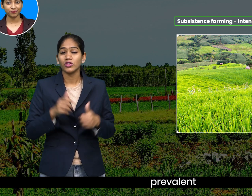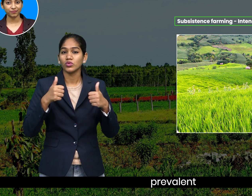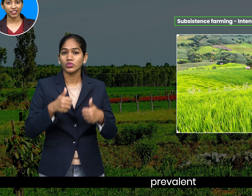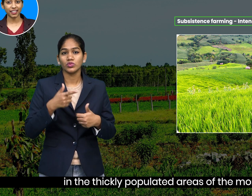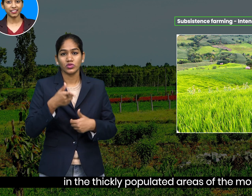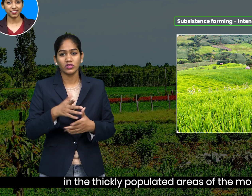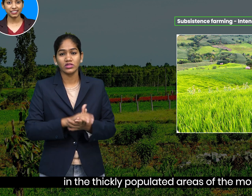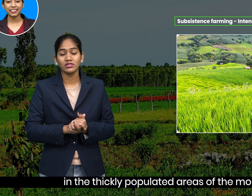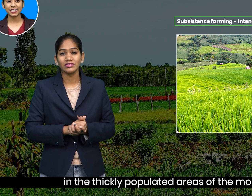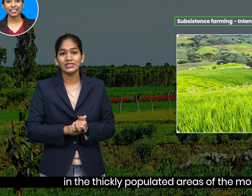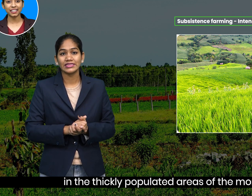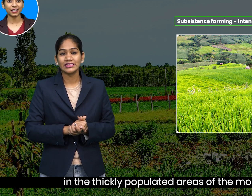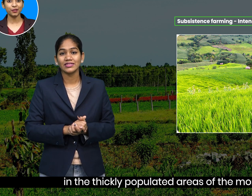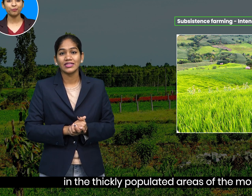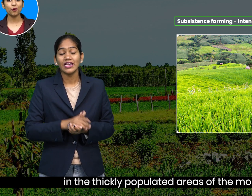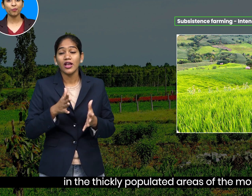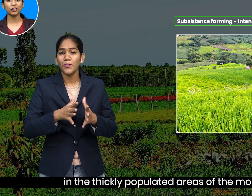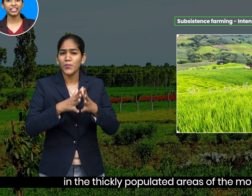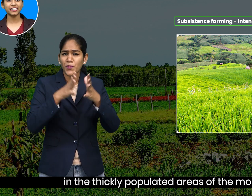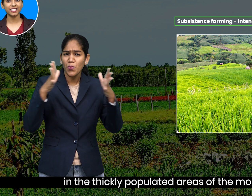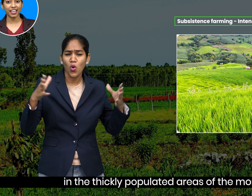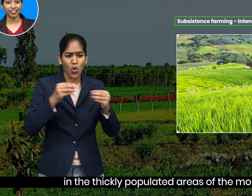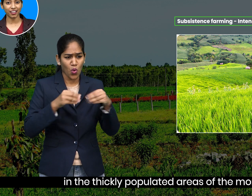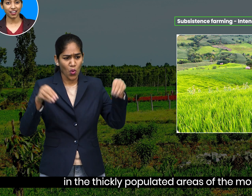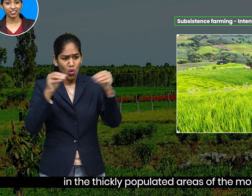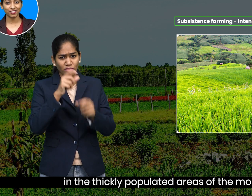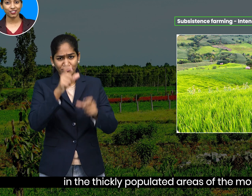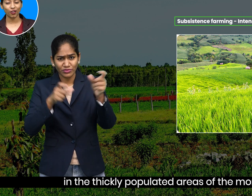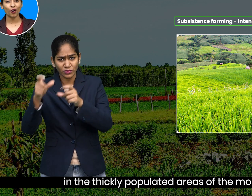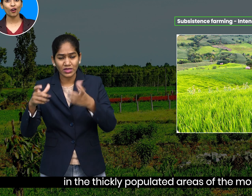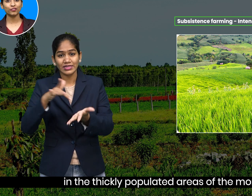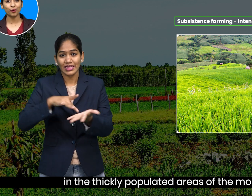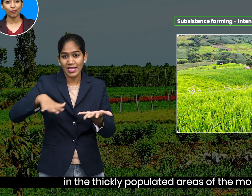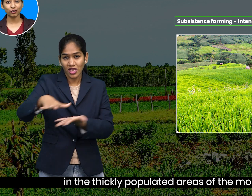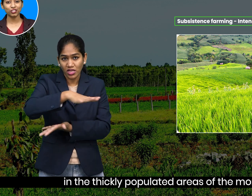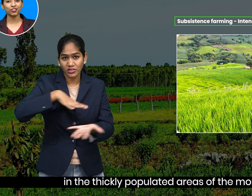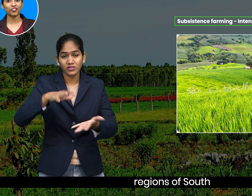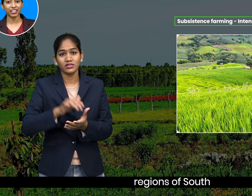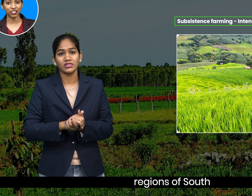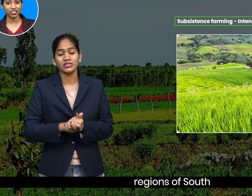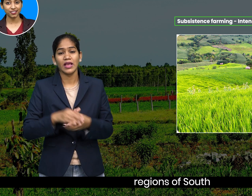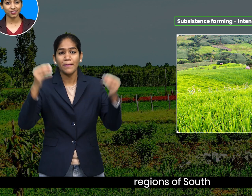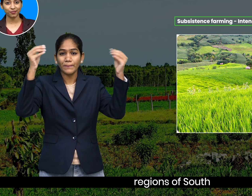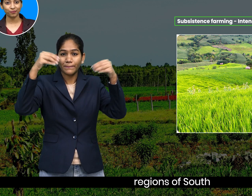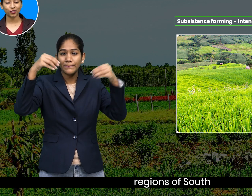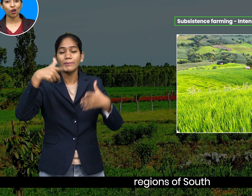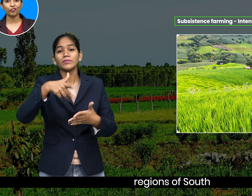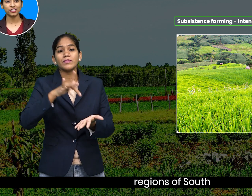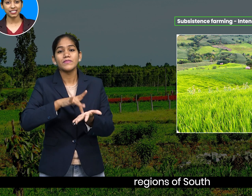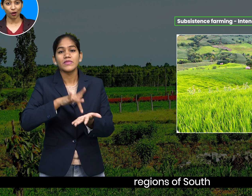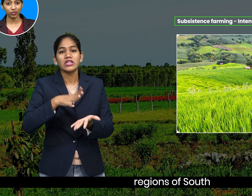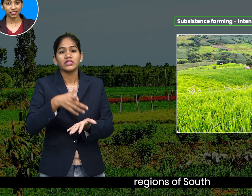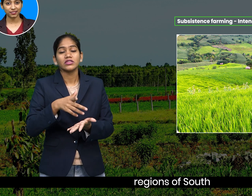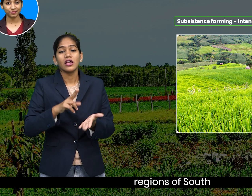prevalent in the thickly populated areas of the monsoon regions